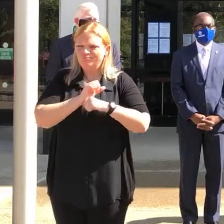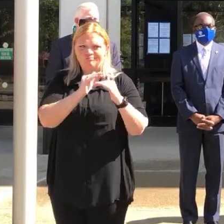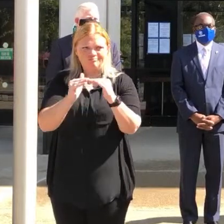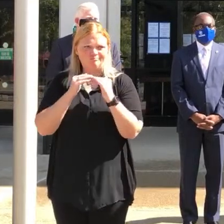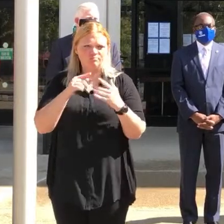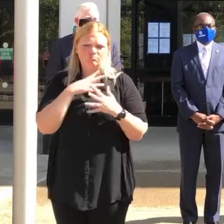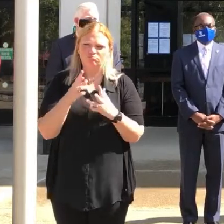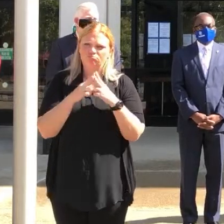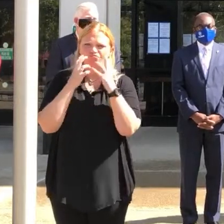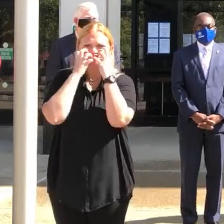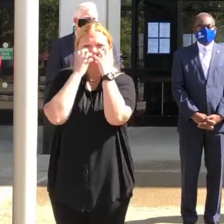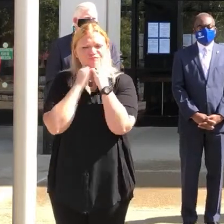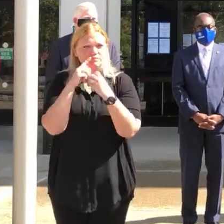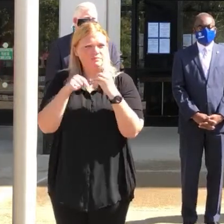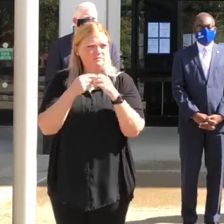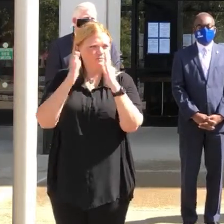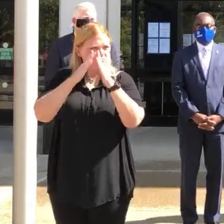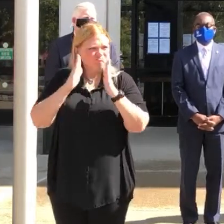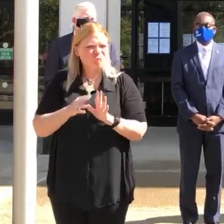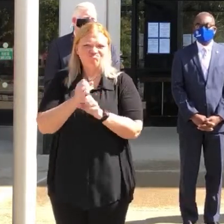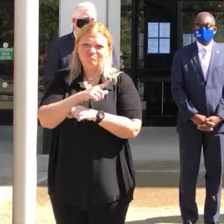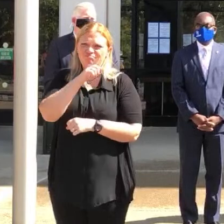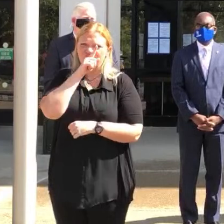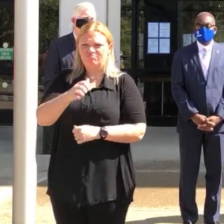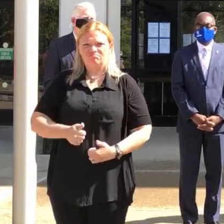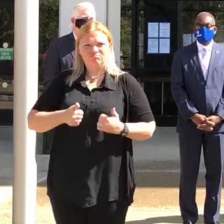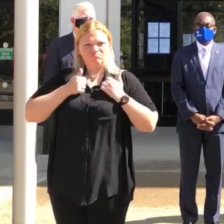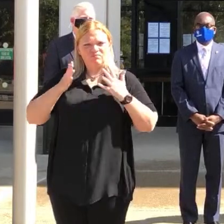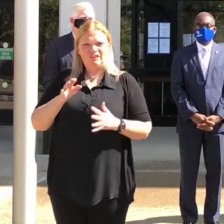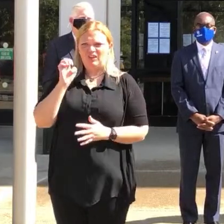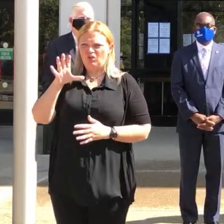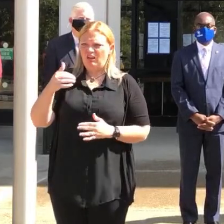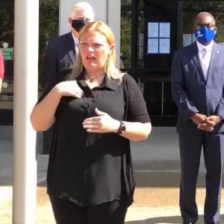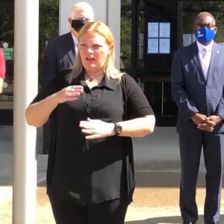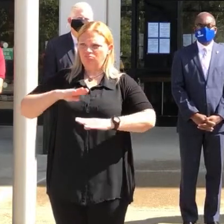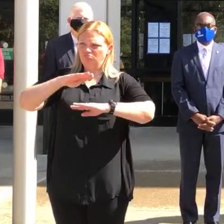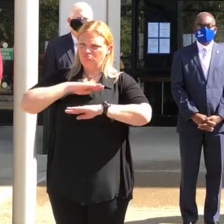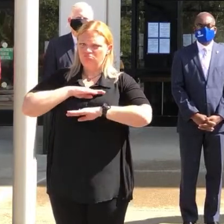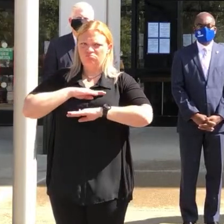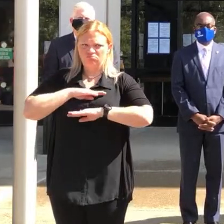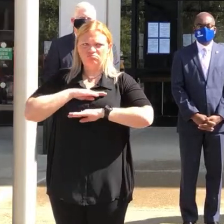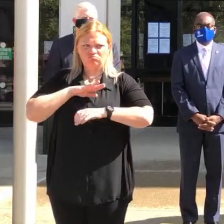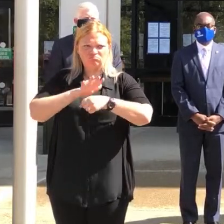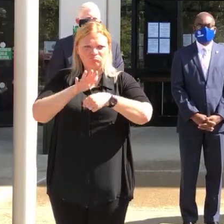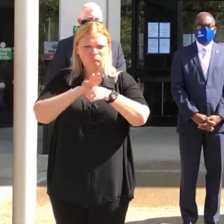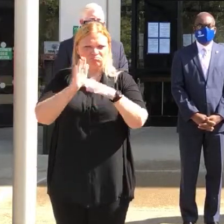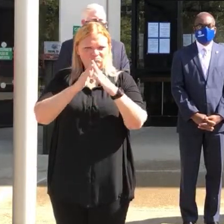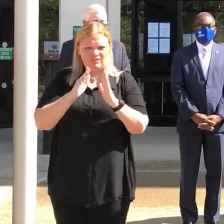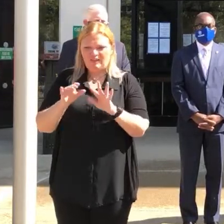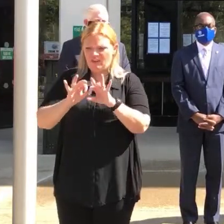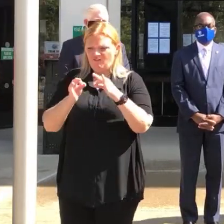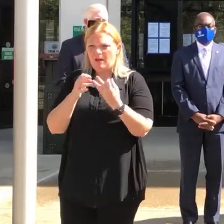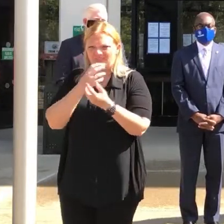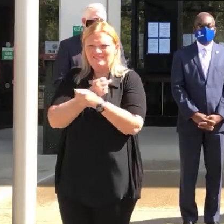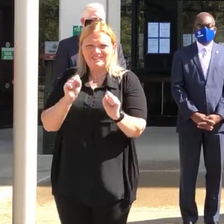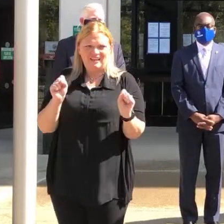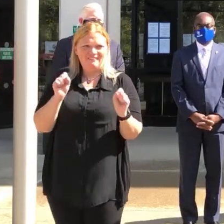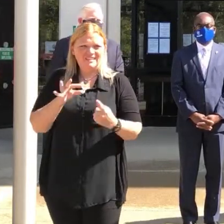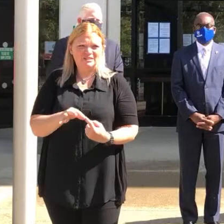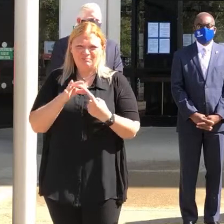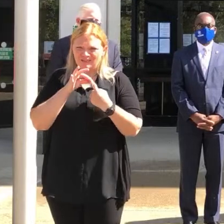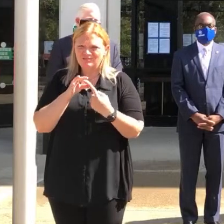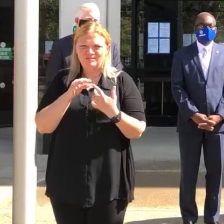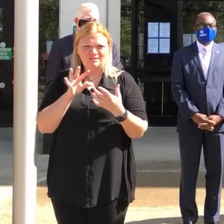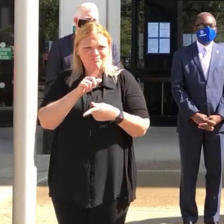passionate about housing and making sure that the residents of Erie County have adequate housing and that their families are safe, especially during